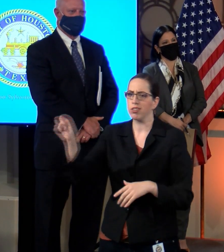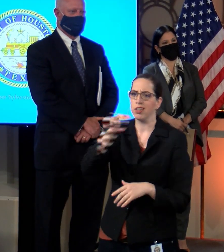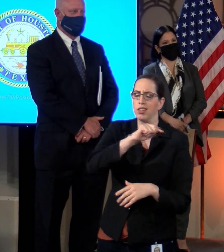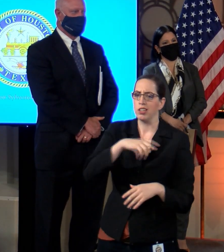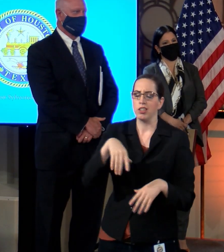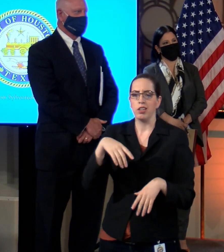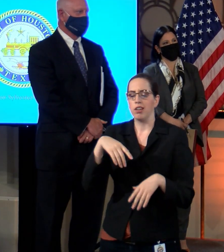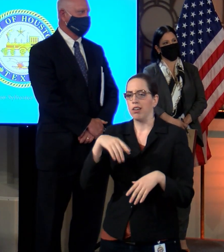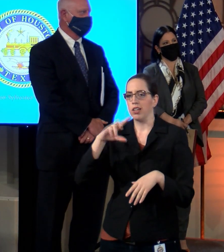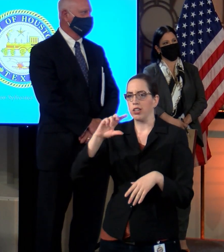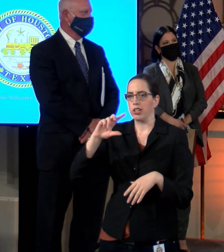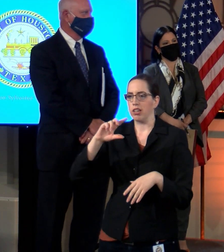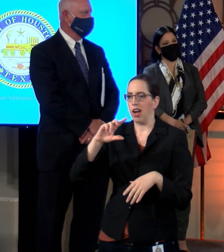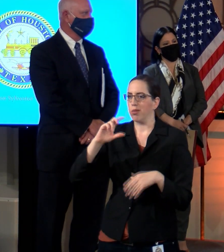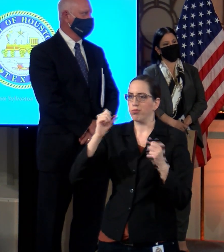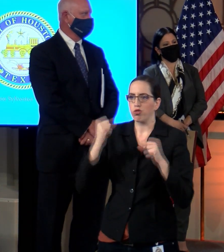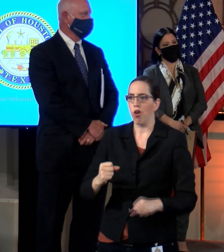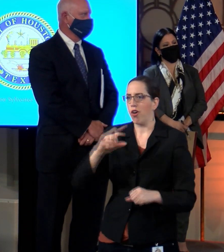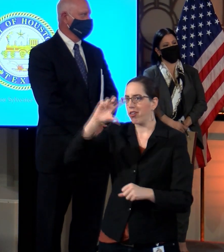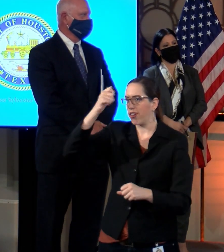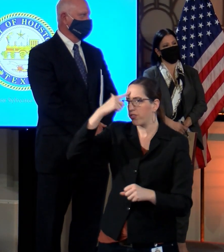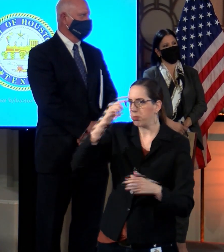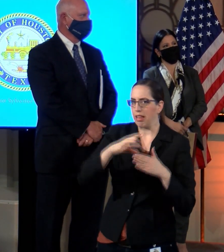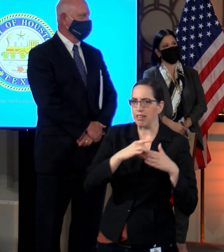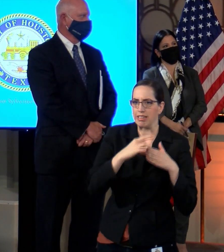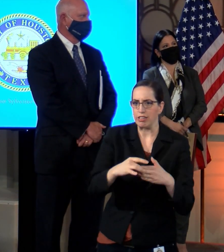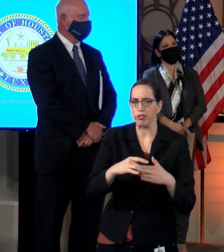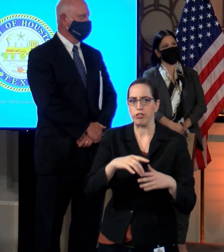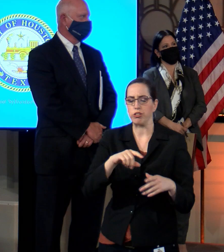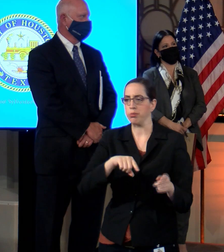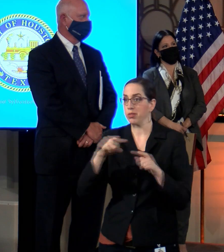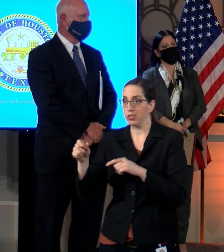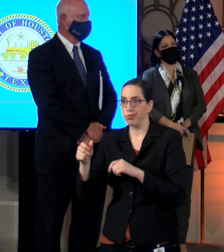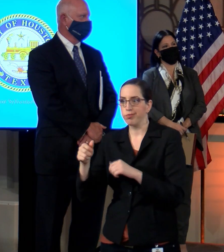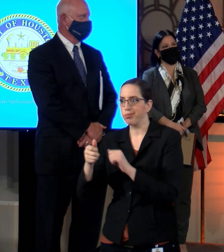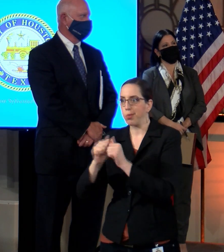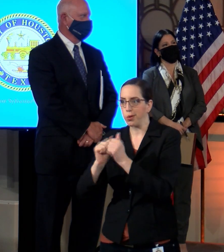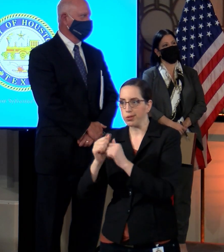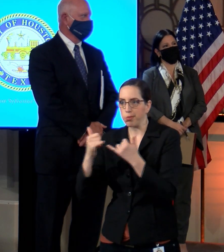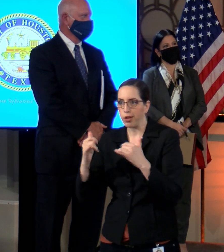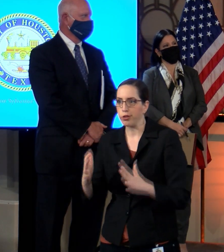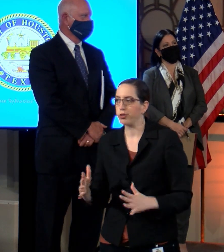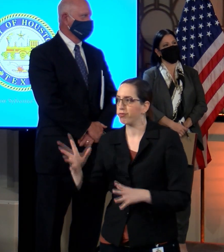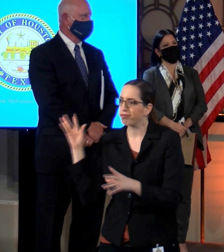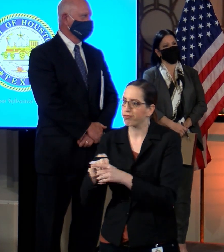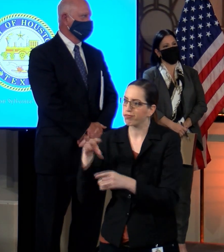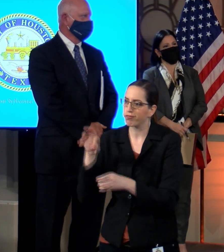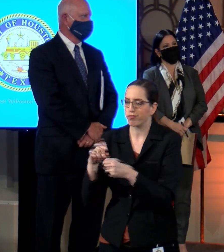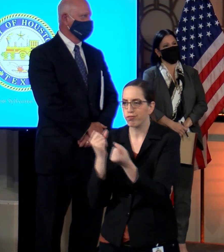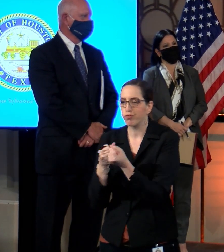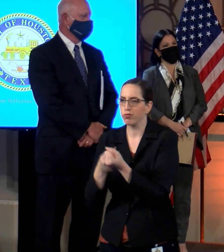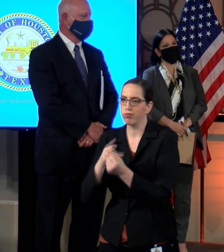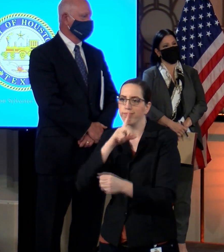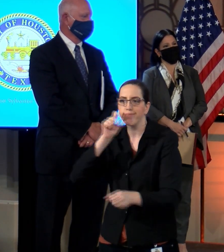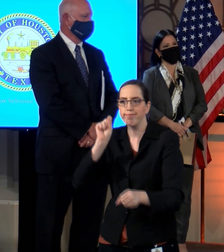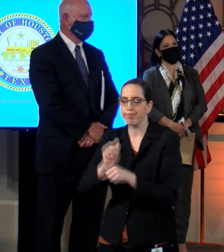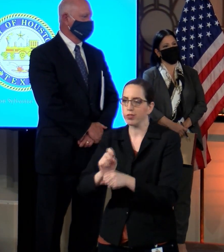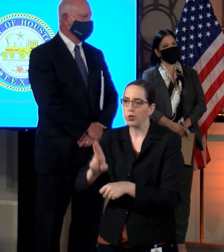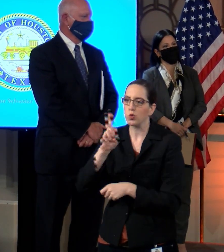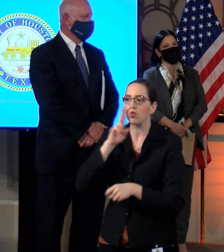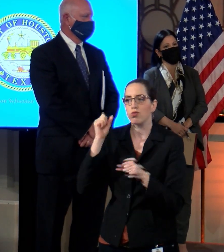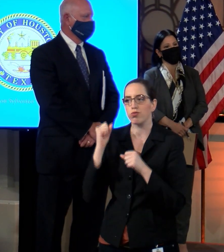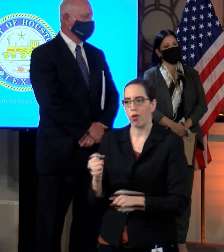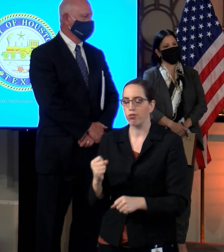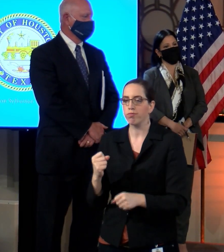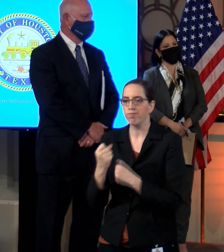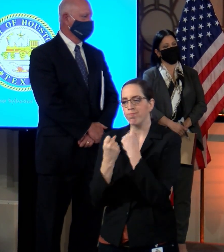strong governmental leadership to the athletes that are contributing. We are truly Houston Strong.